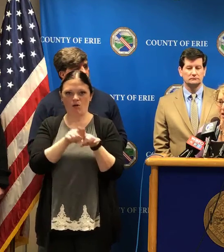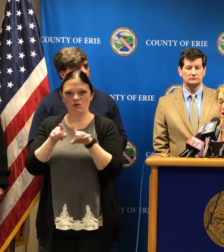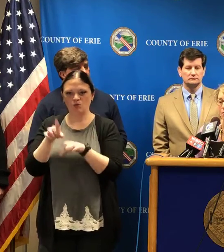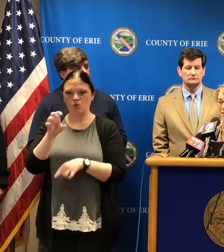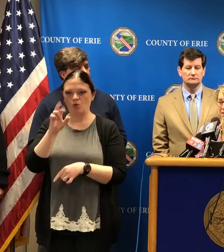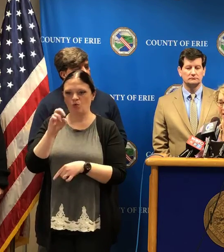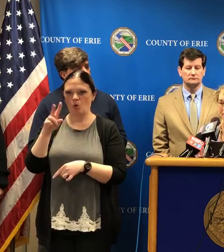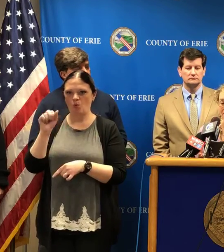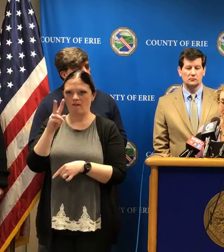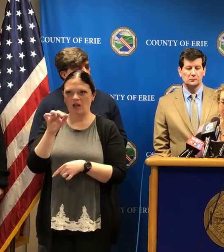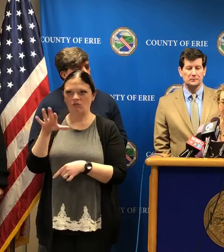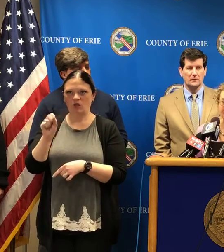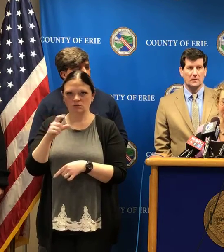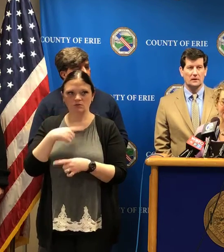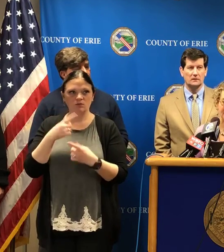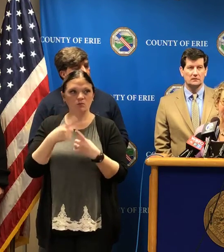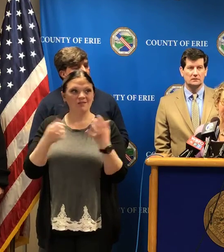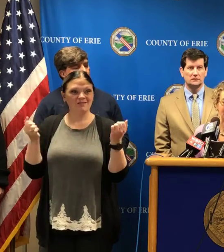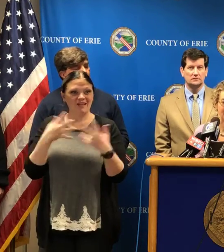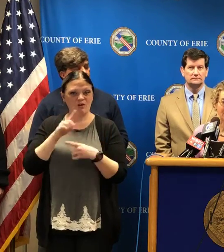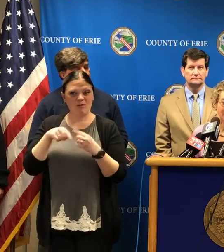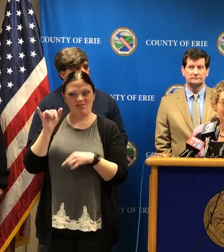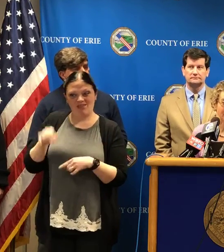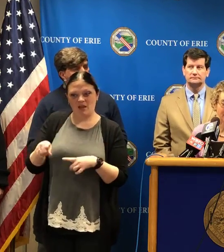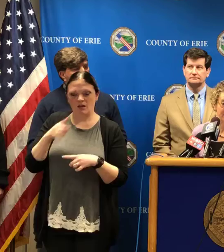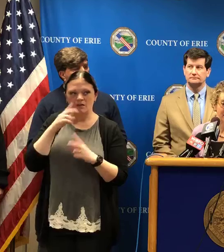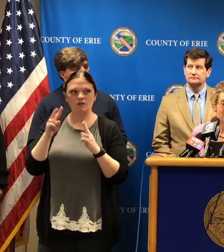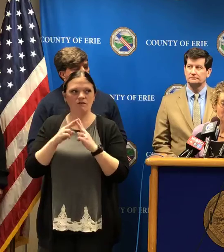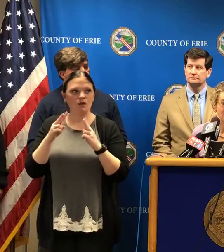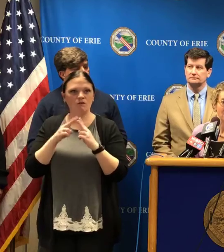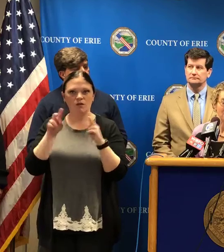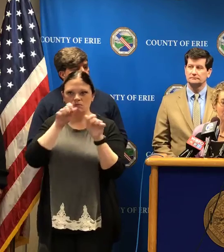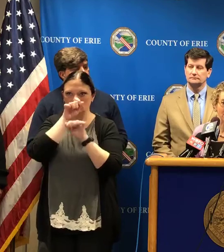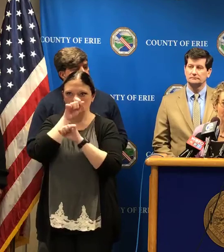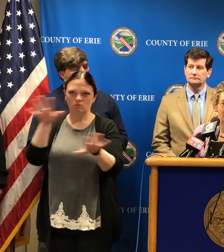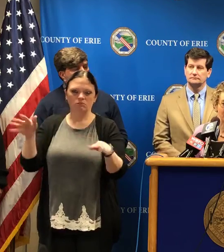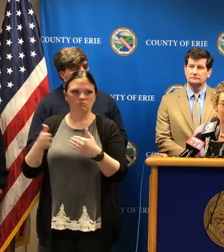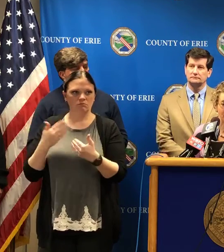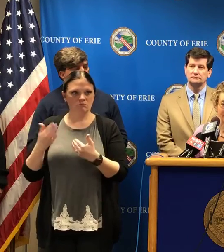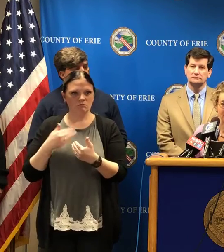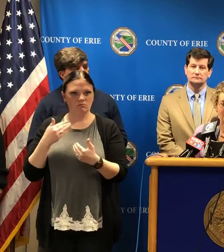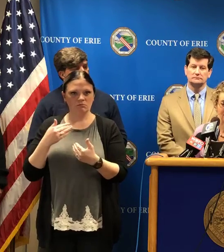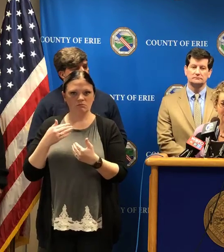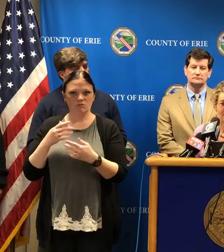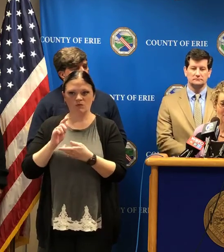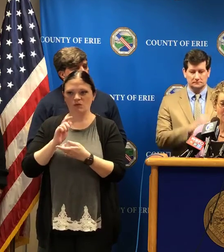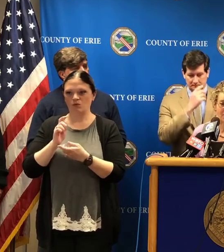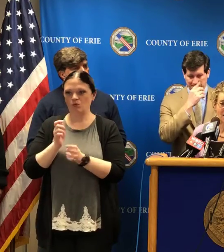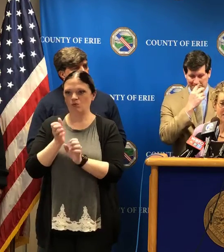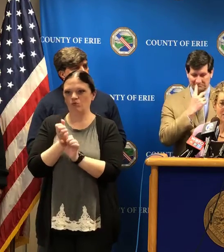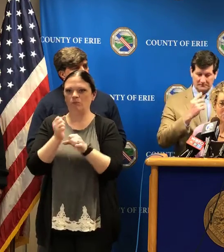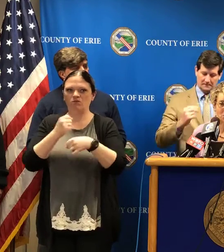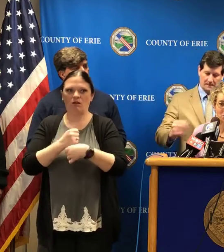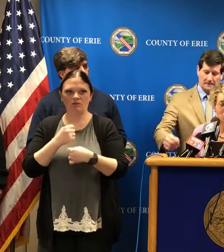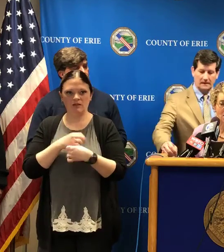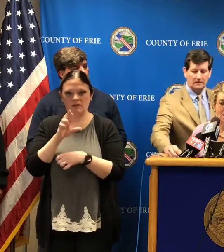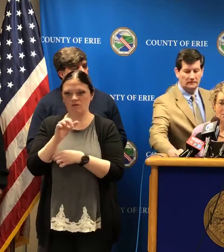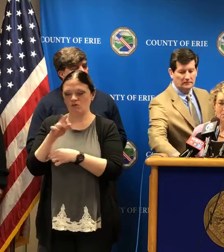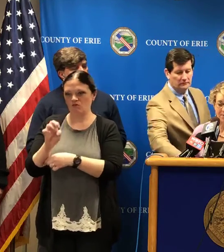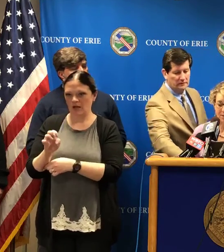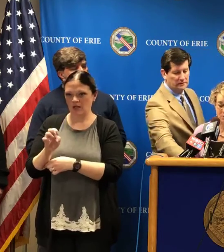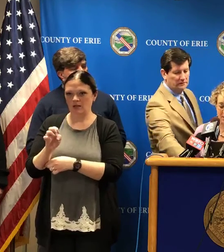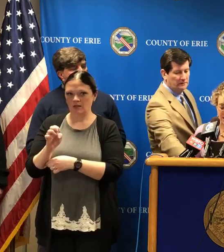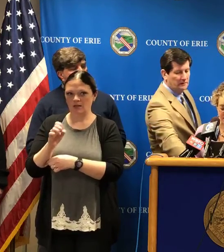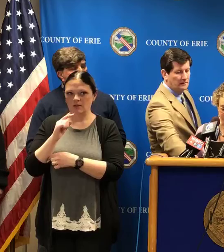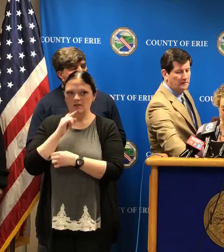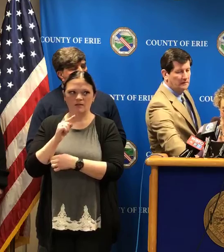coronavirus. What's scary about this is that it's very, very contagious. The reproductive rate is the R-naught is 2. So